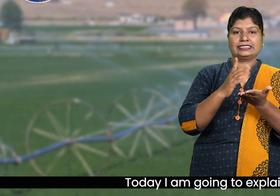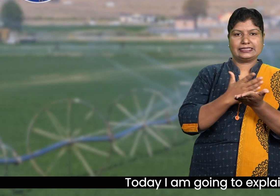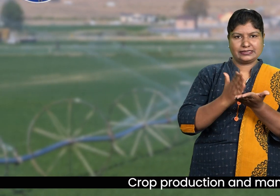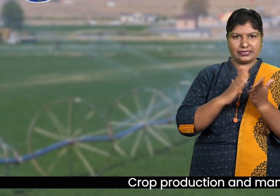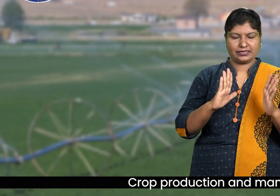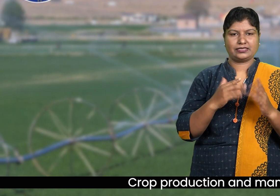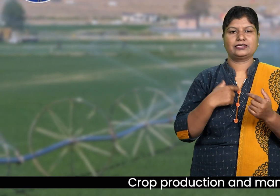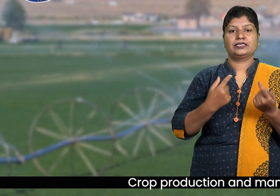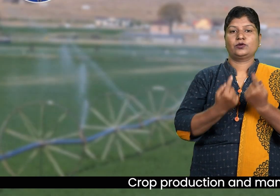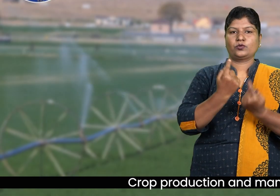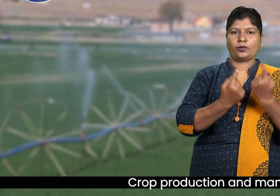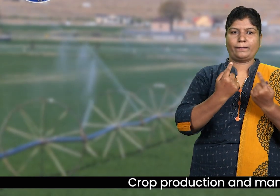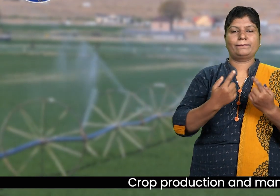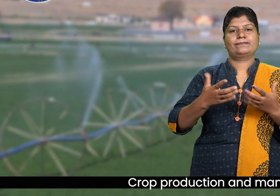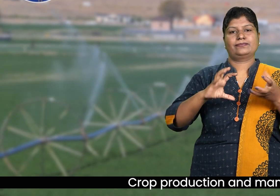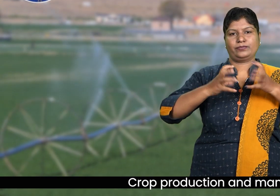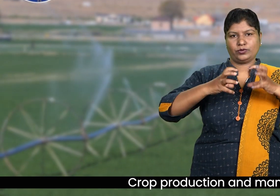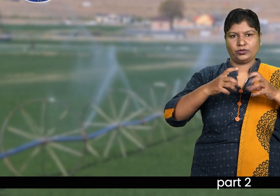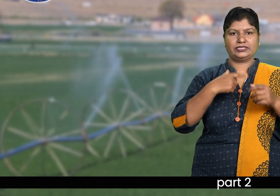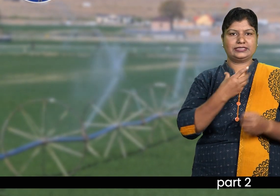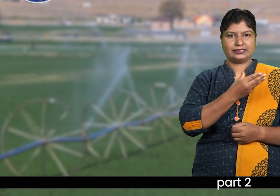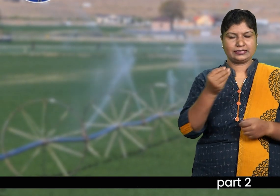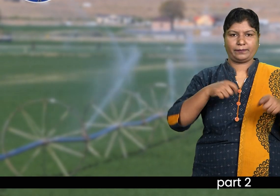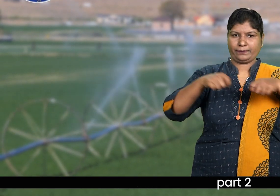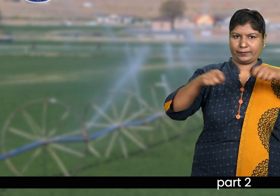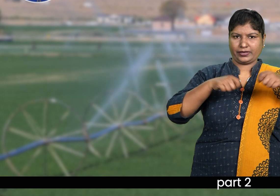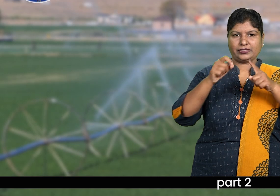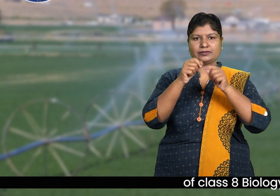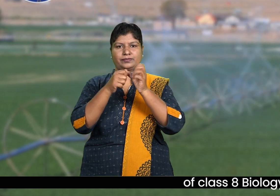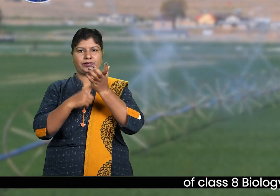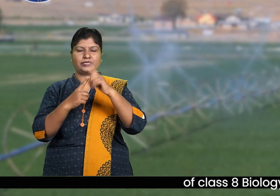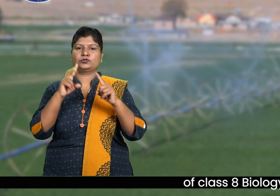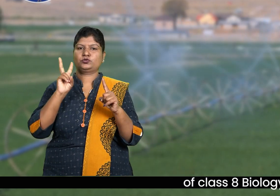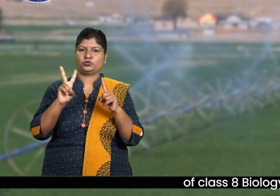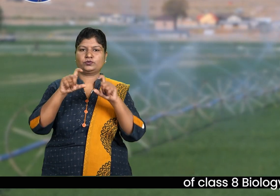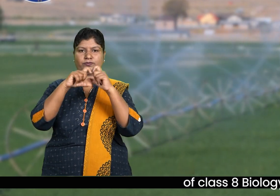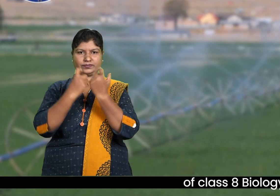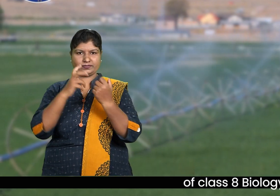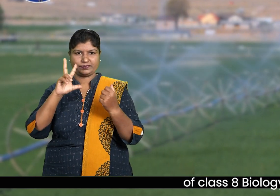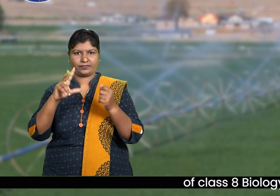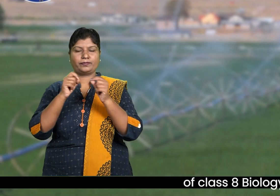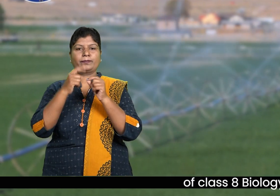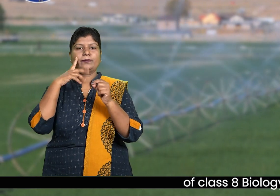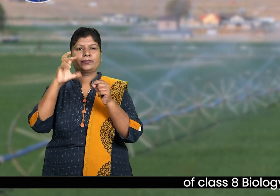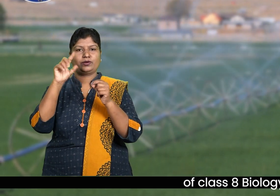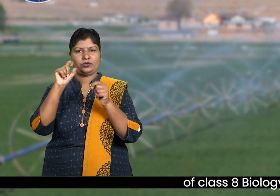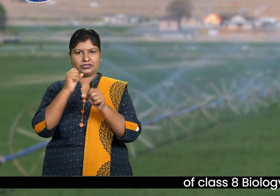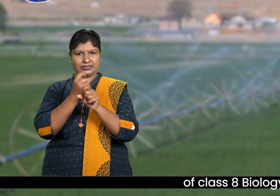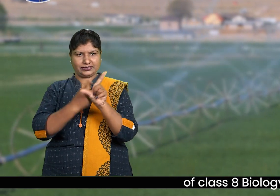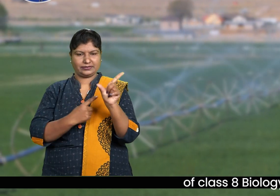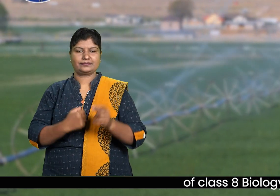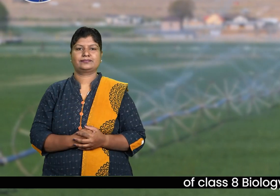lesson, Crop Production and Management Part 2 of Class 8th Biology.